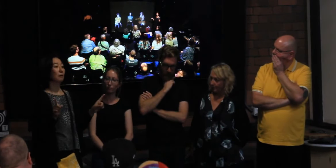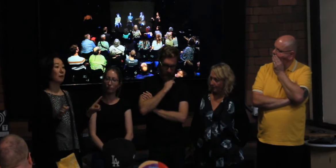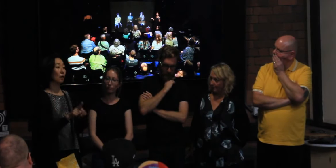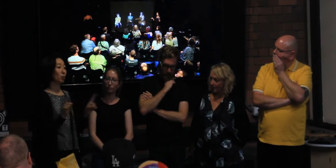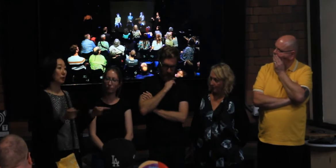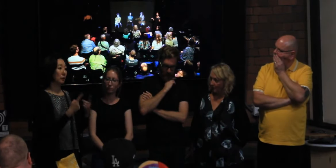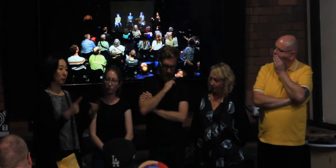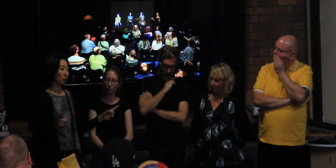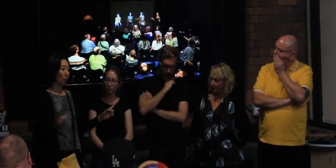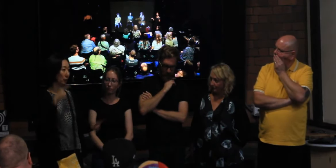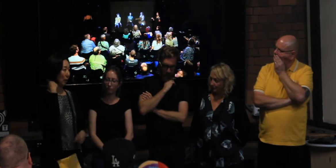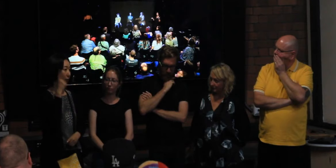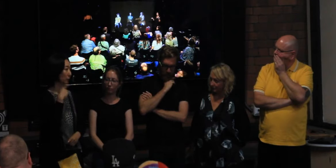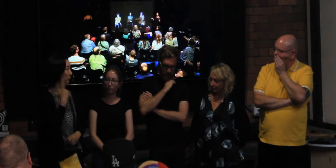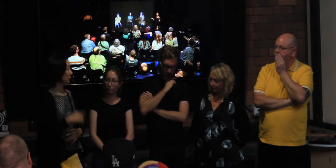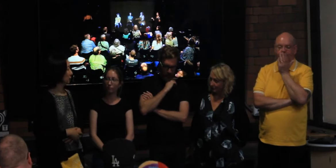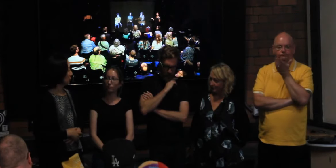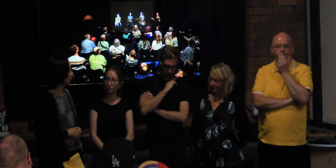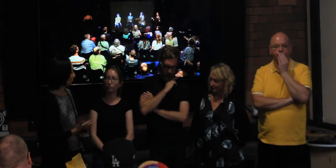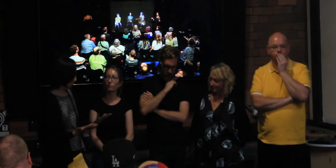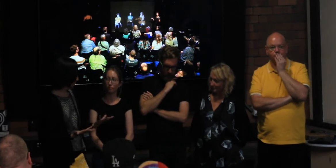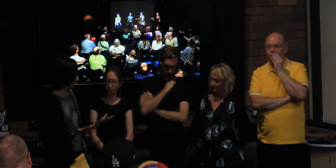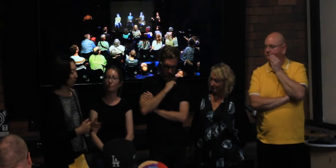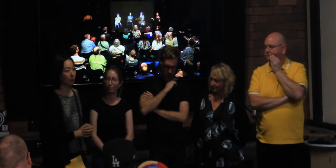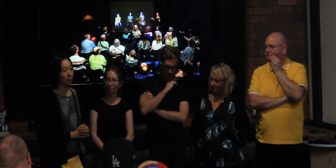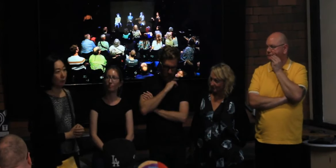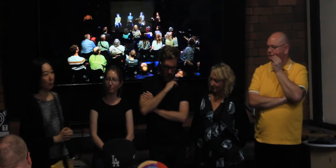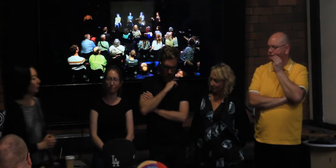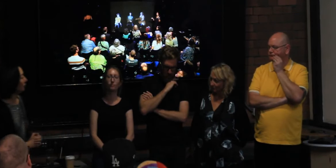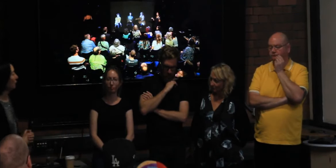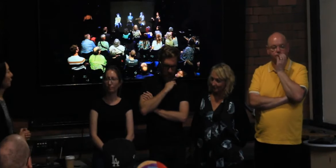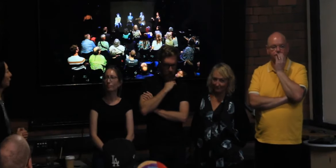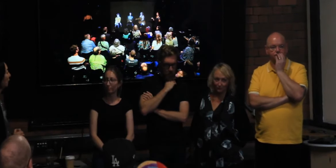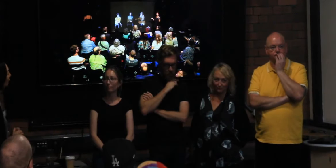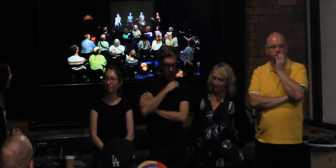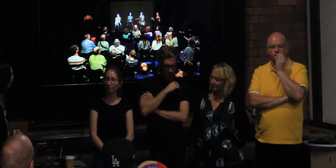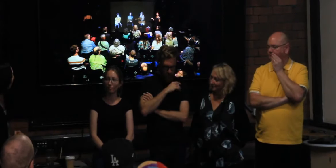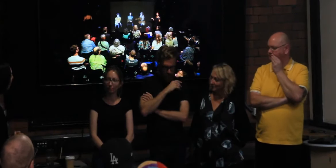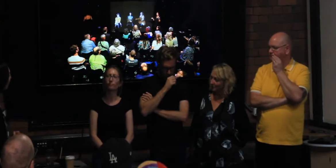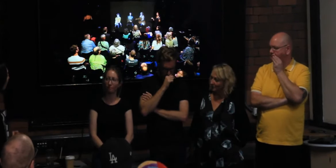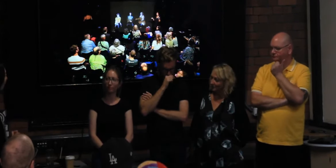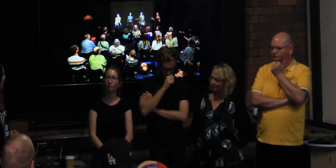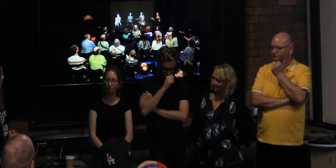way through, like, it's like music, but visual music.